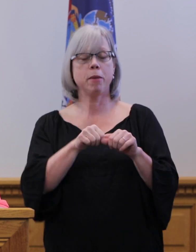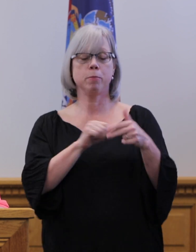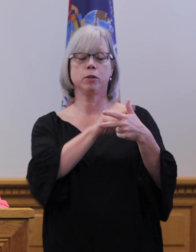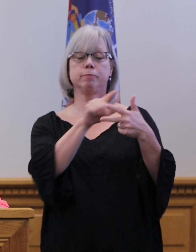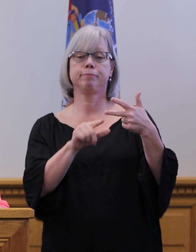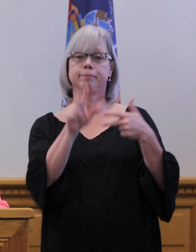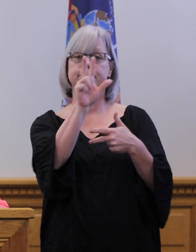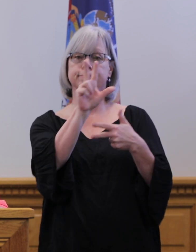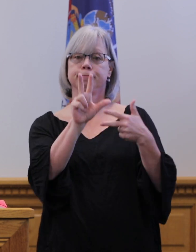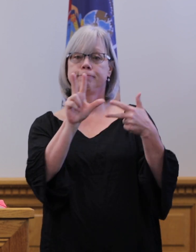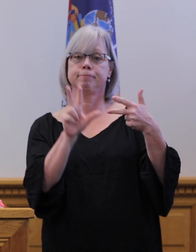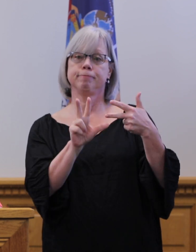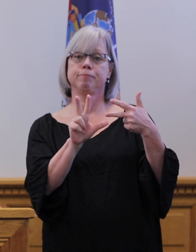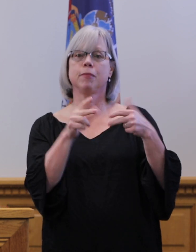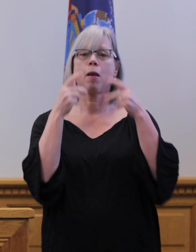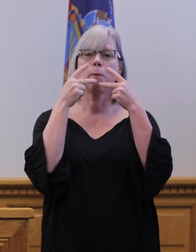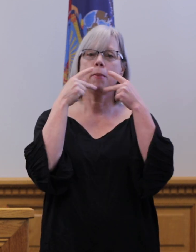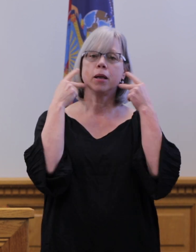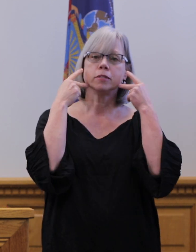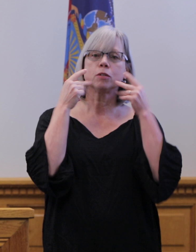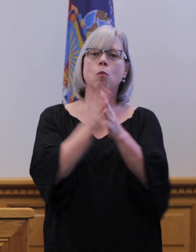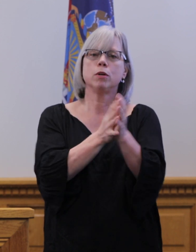your distance, and wash your hands. Thank you.